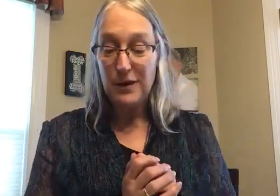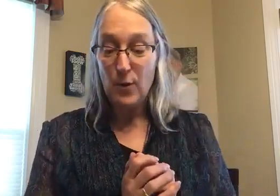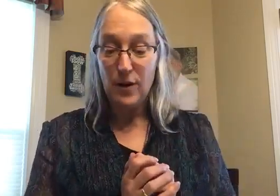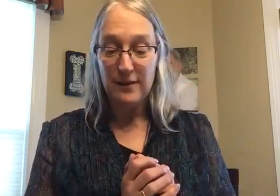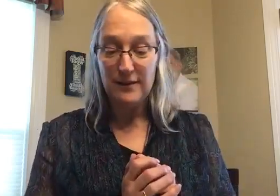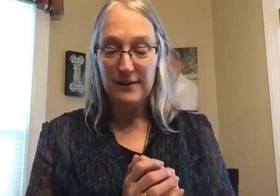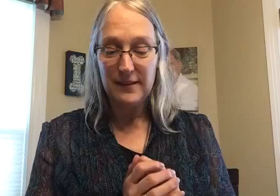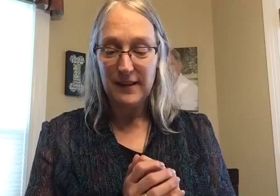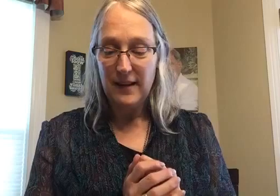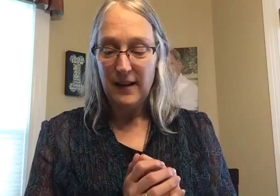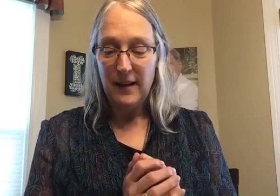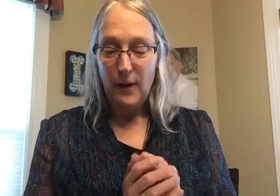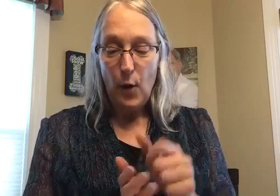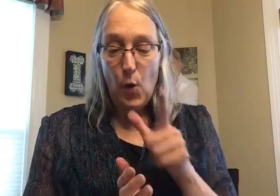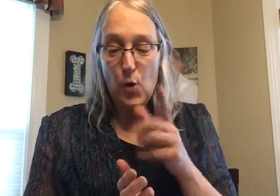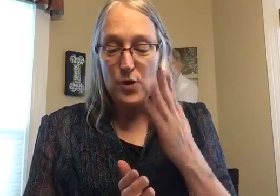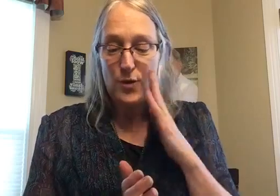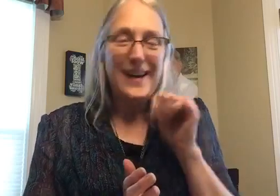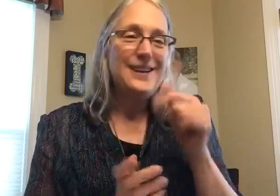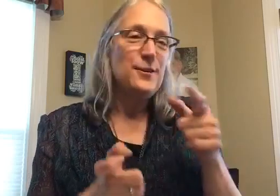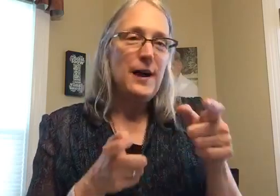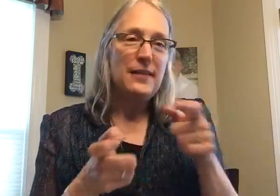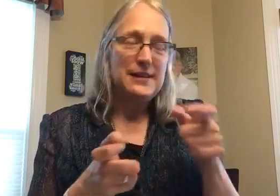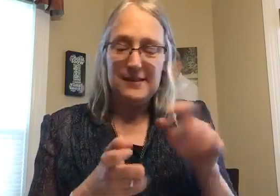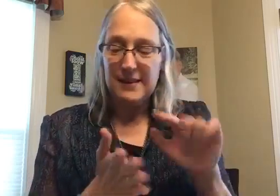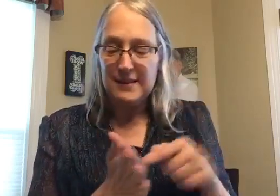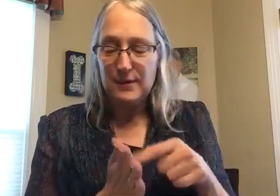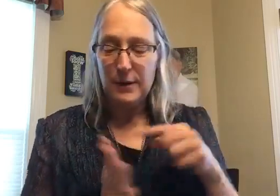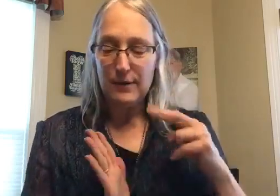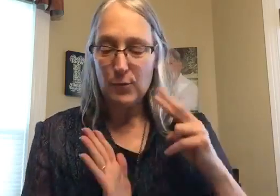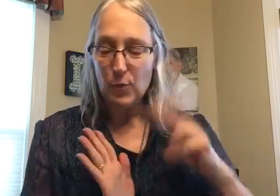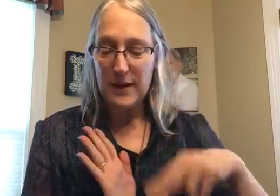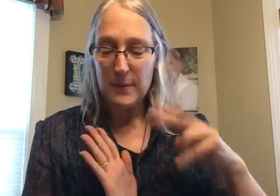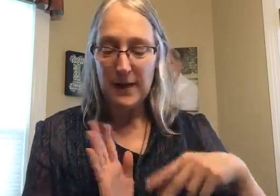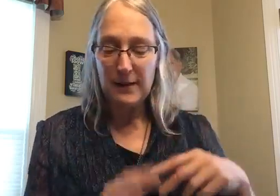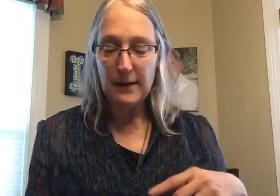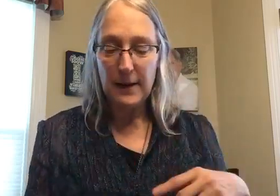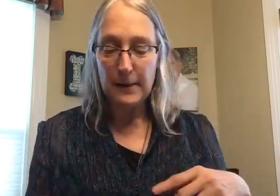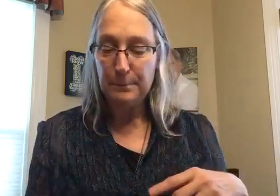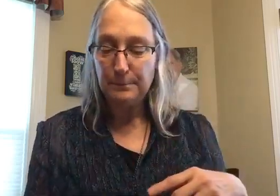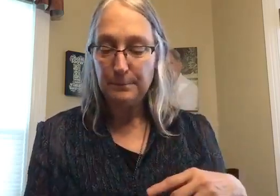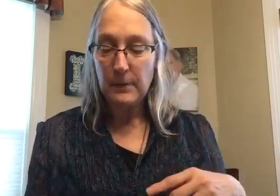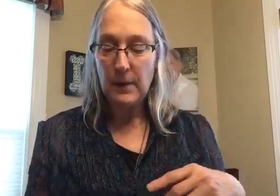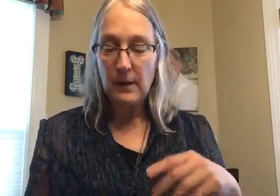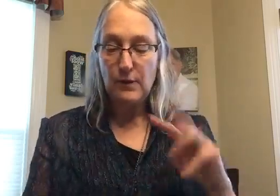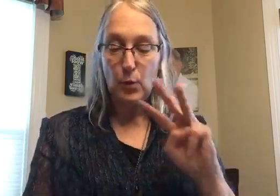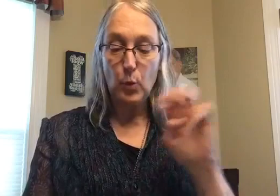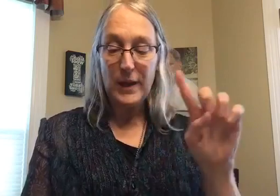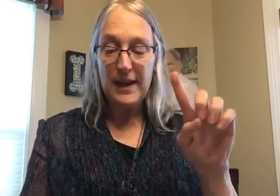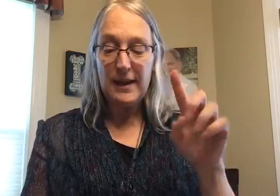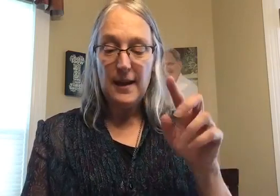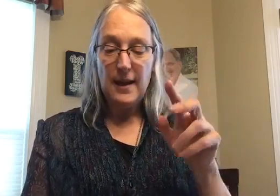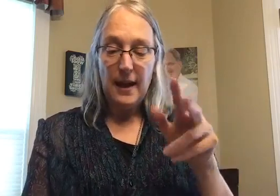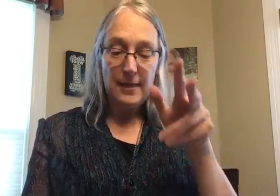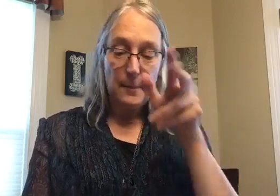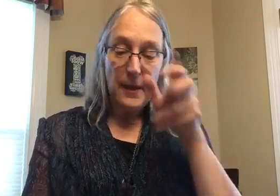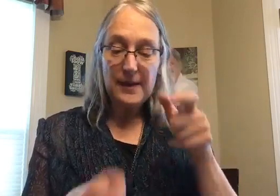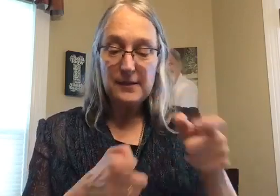cool. Who knew? I didn't know how they did this, so I was reading about it. So the weed and the pest